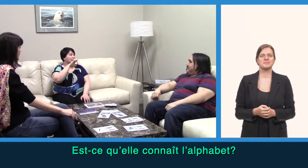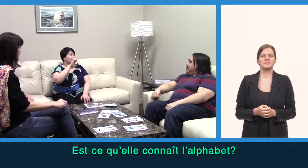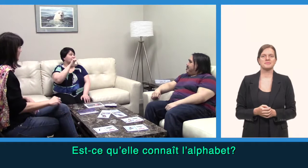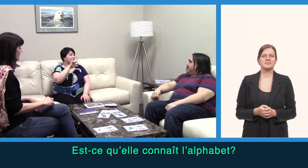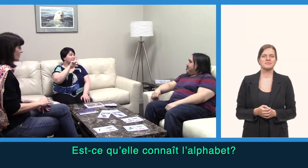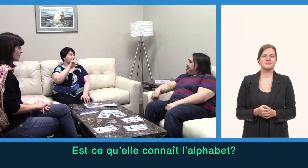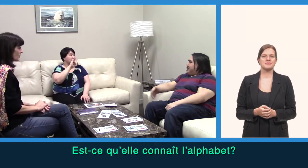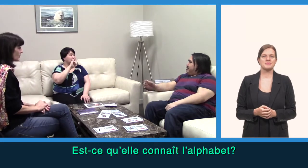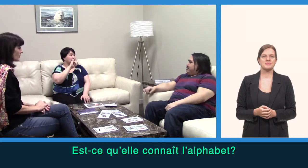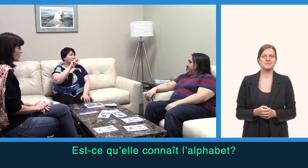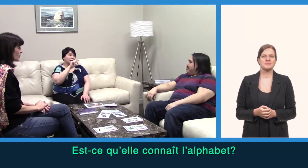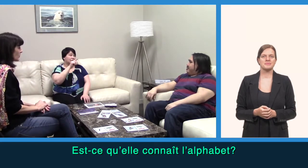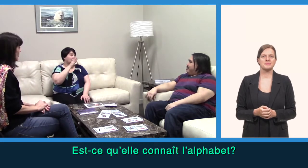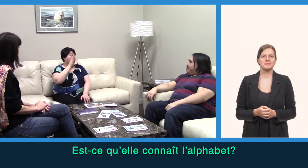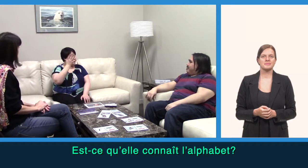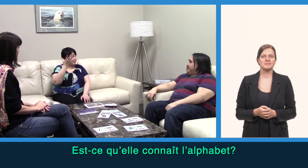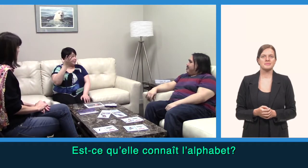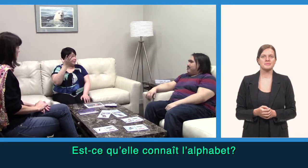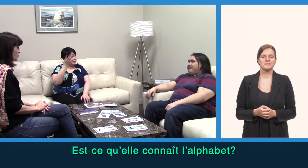Fingers.